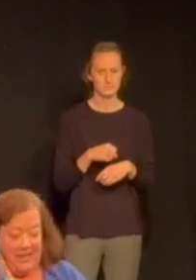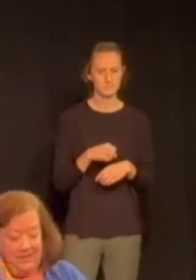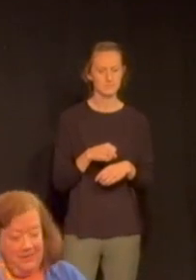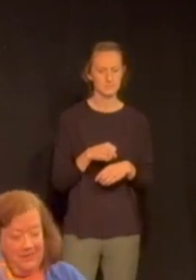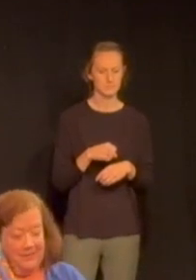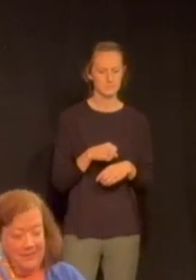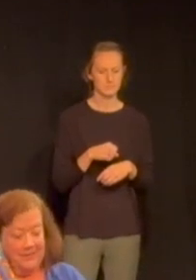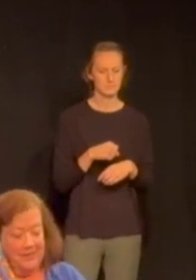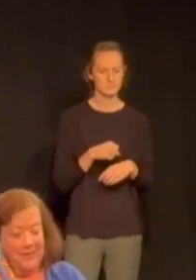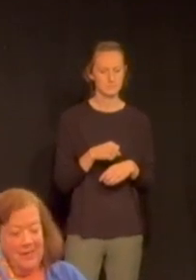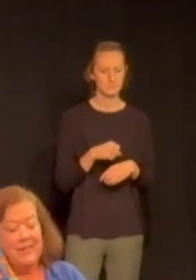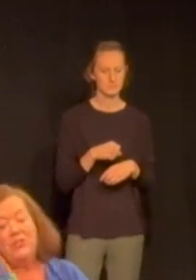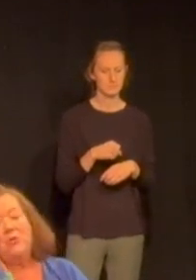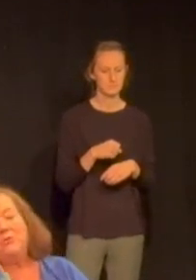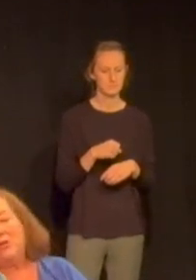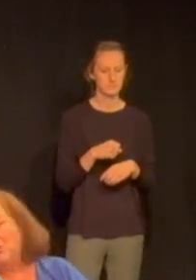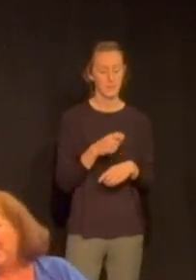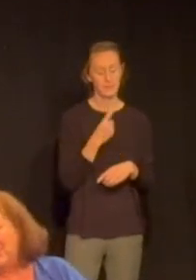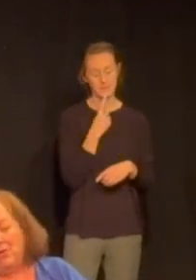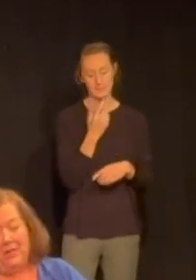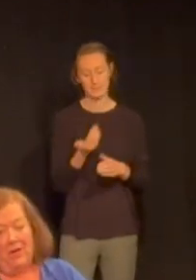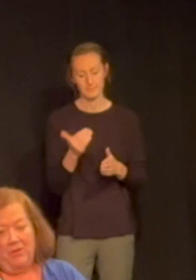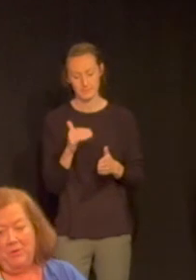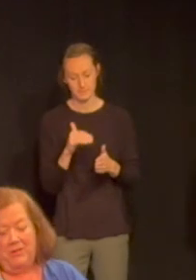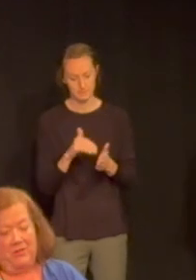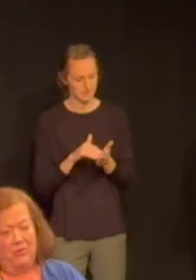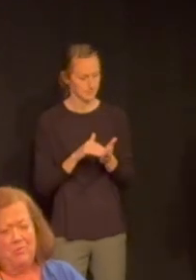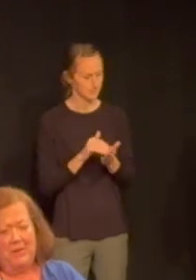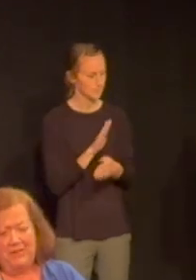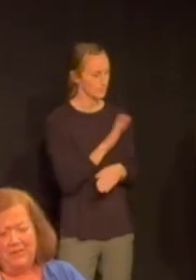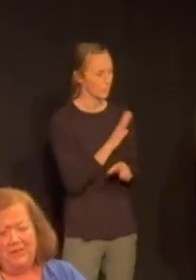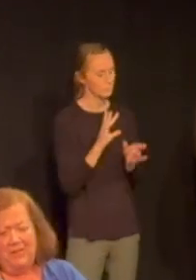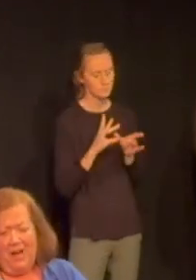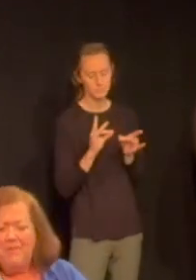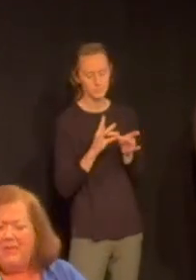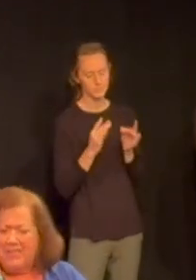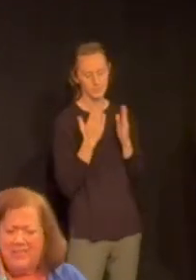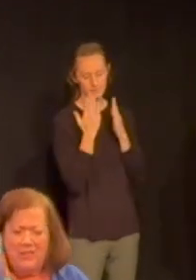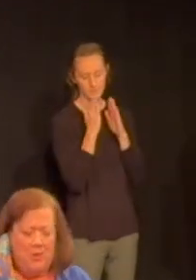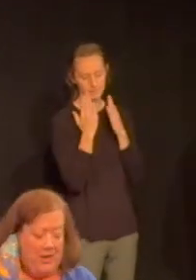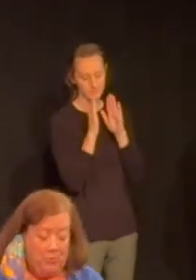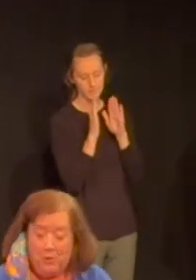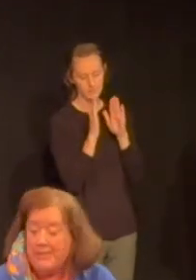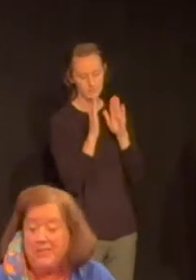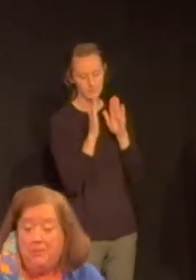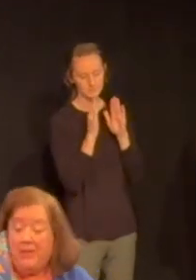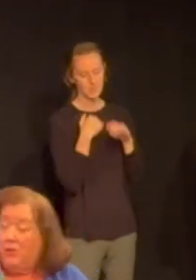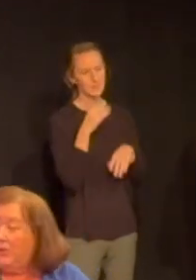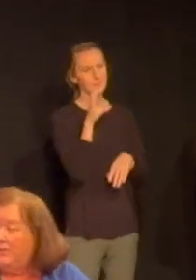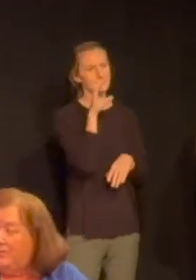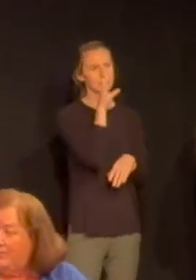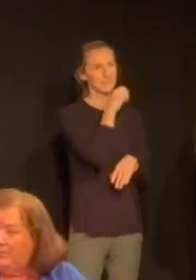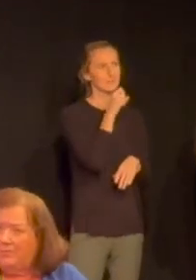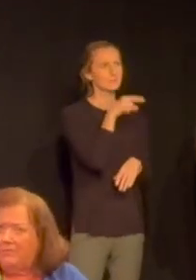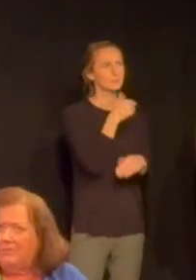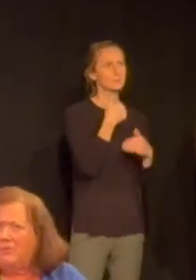like I said, I don't know what's going on with you, but I'm guessing you had a reasonably